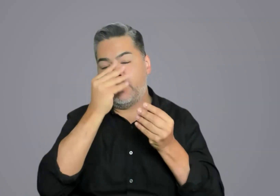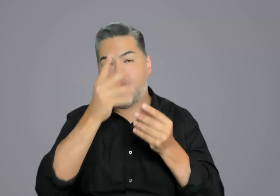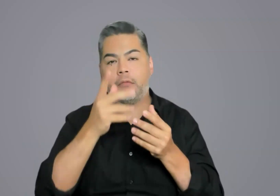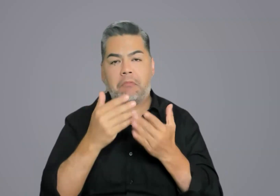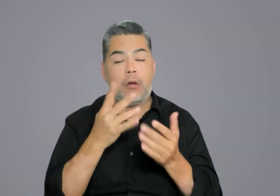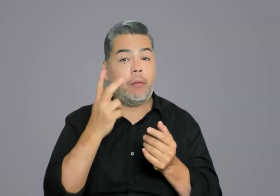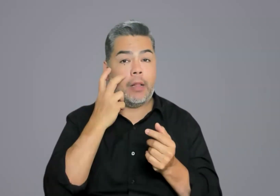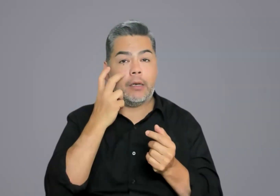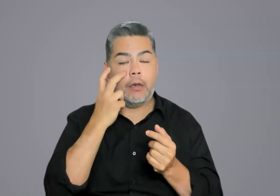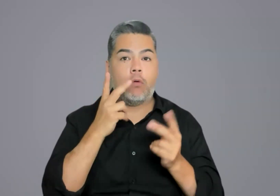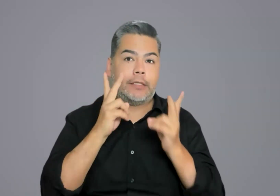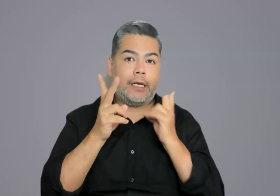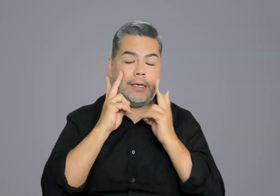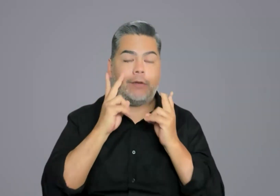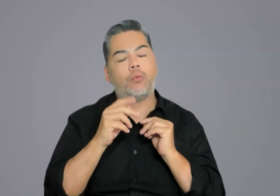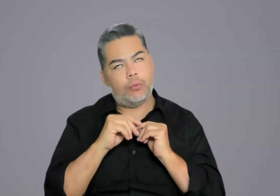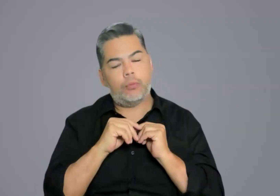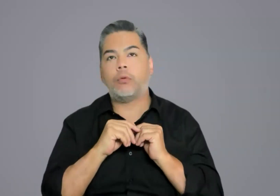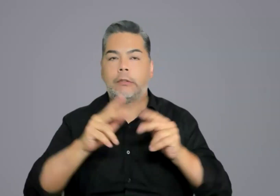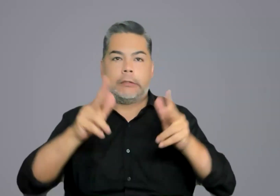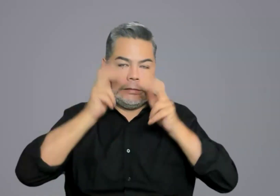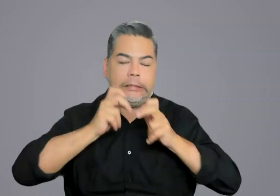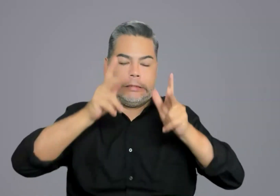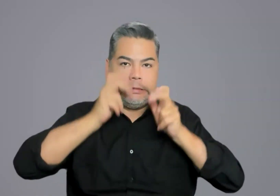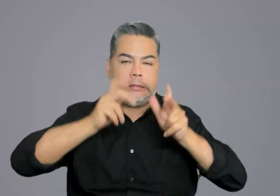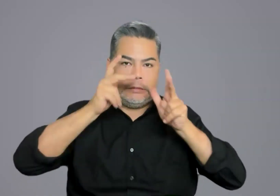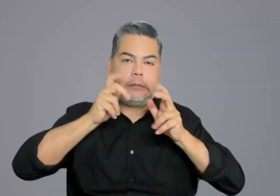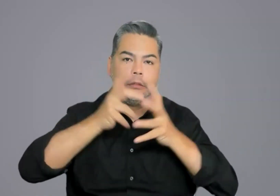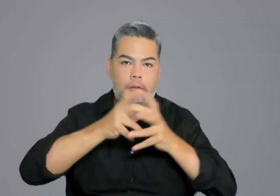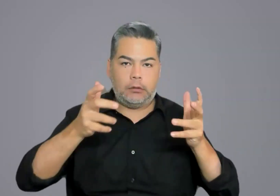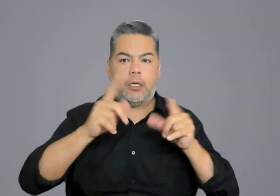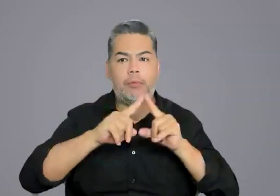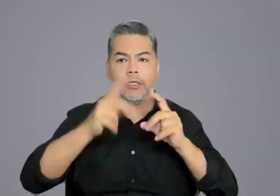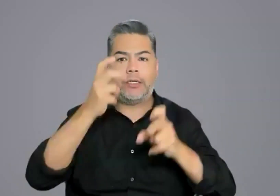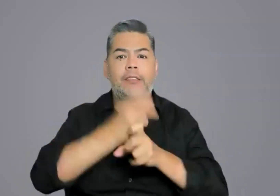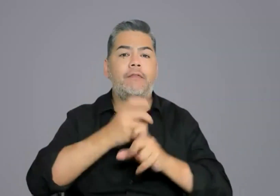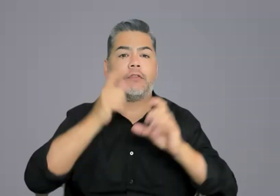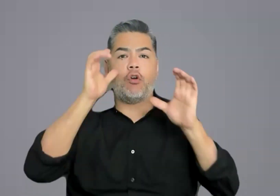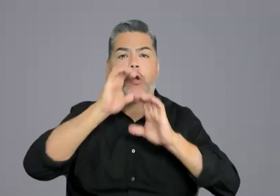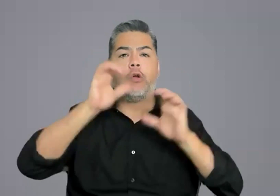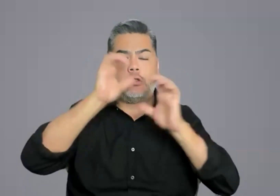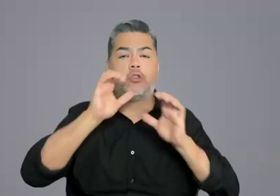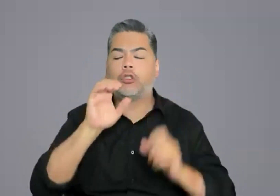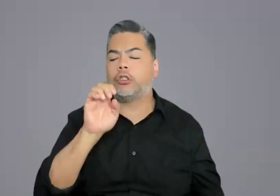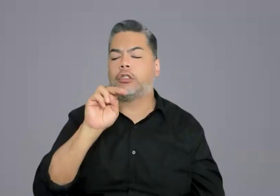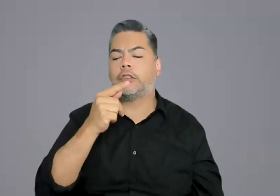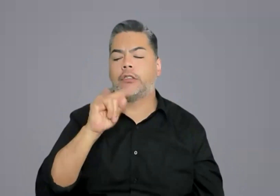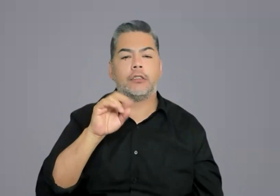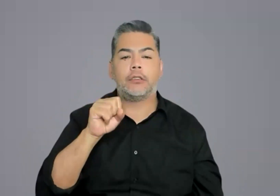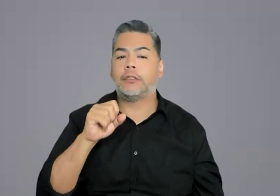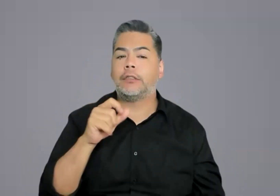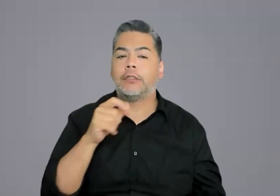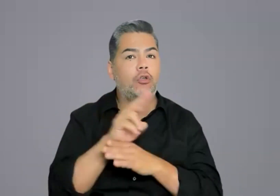in. But what makes it harder for both people and search engines to parse is it doesn't always use the proper